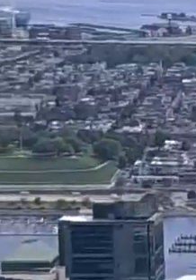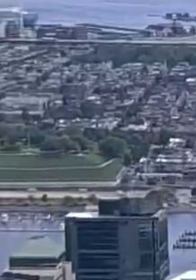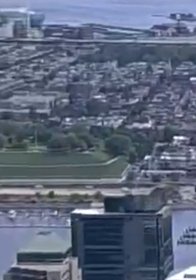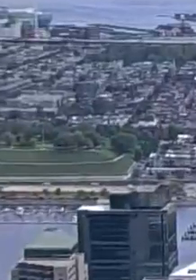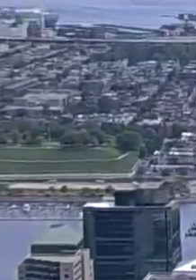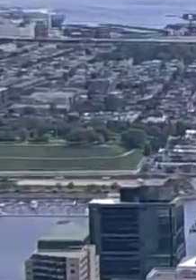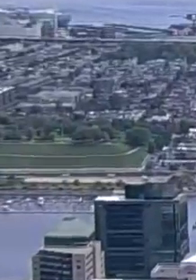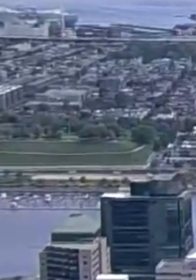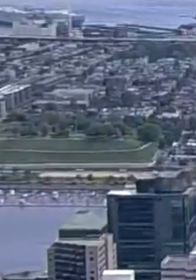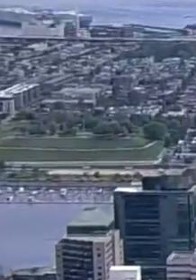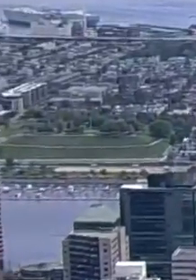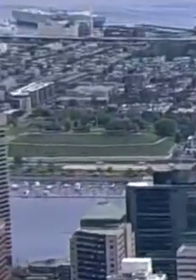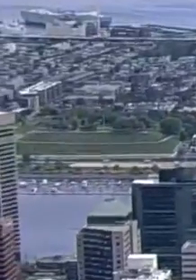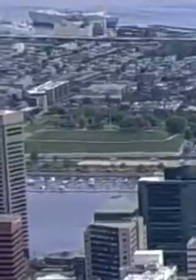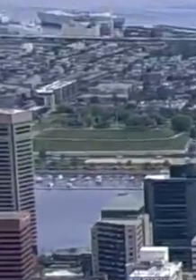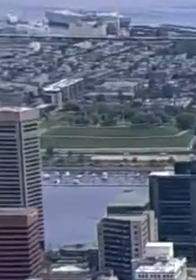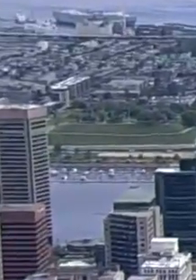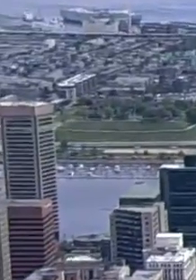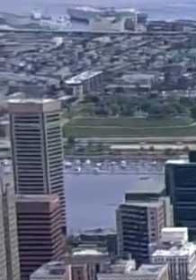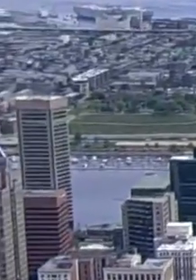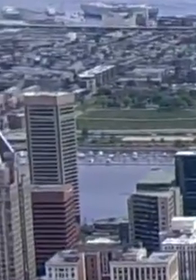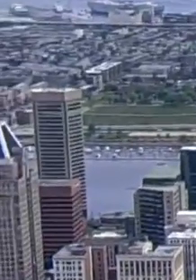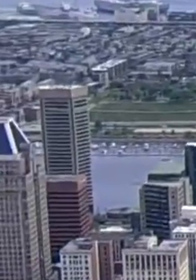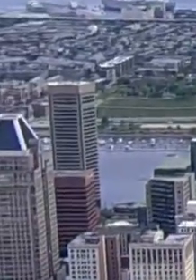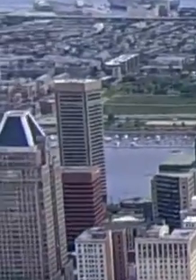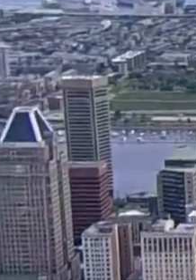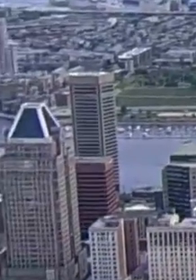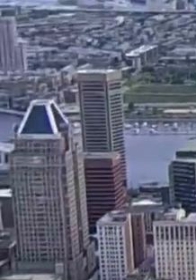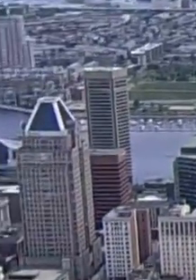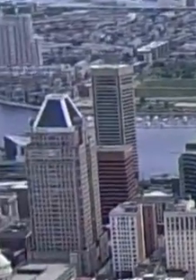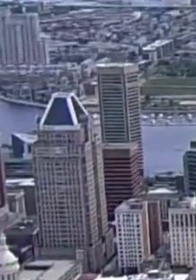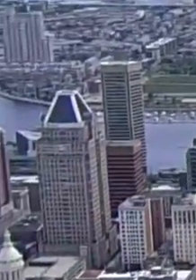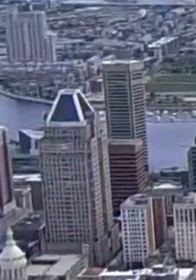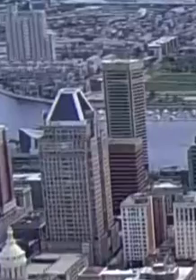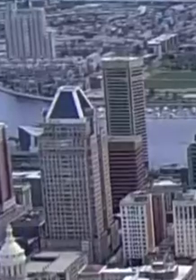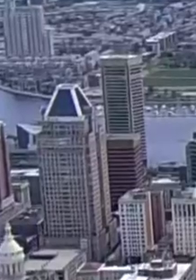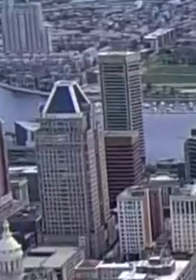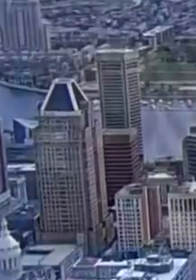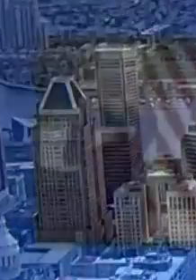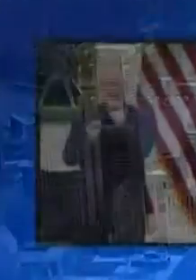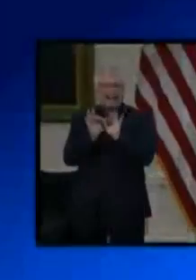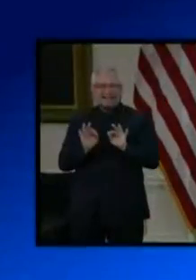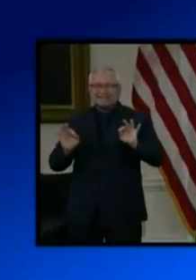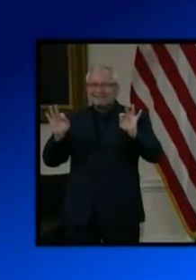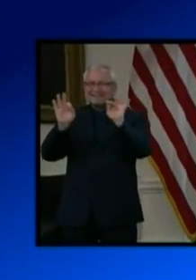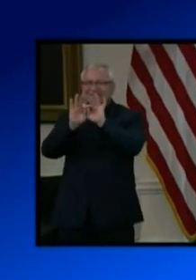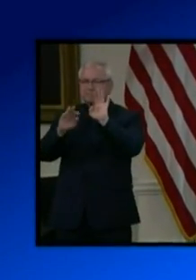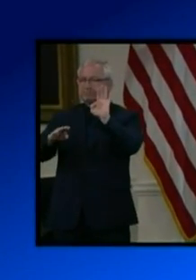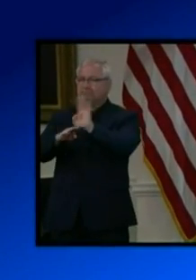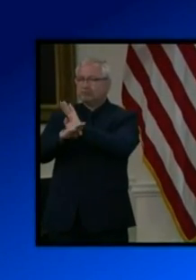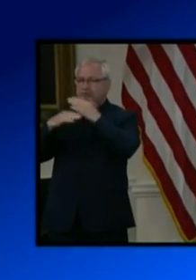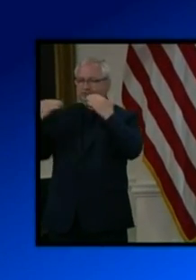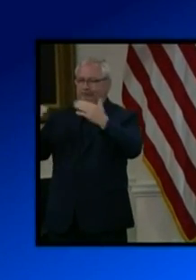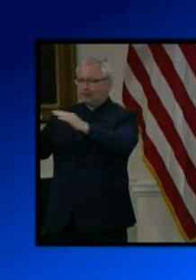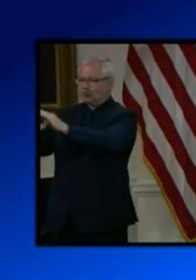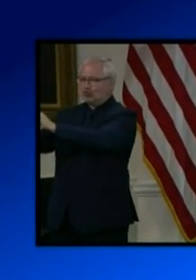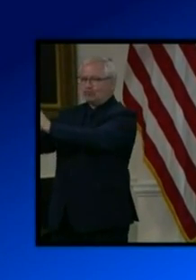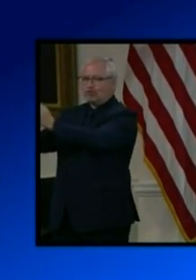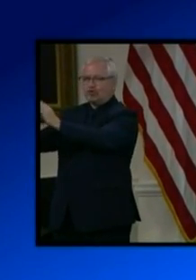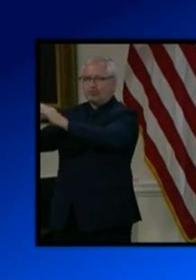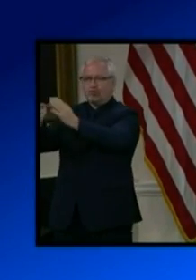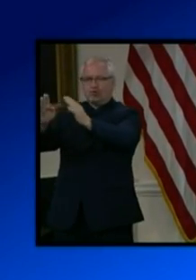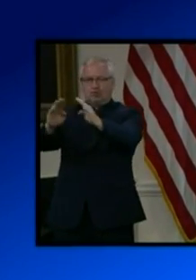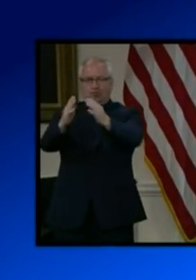MOVE INTO STAGE TWO OF RECOVERY, WHICH INCLUDES THE OPENING OF NONESSENTIAL BUSINESSES. THE LIST OF MARYLAND BUSINESSES THAT ARE